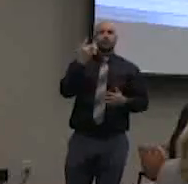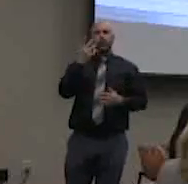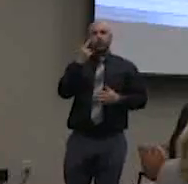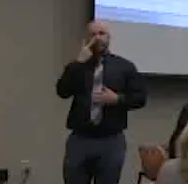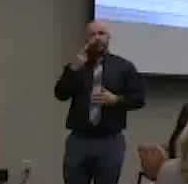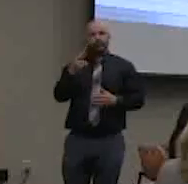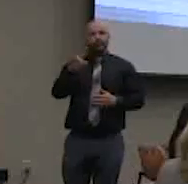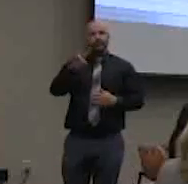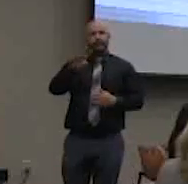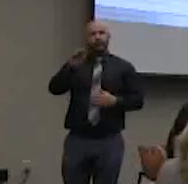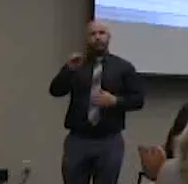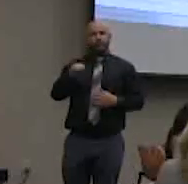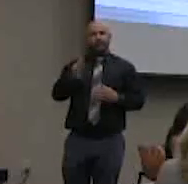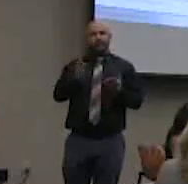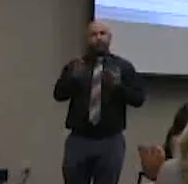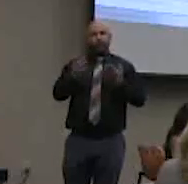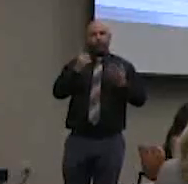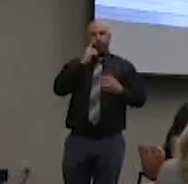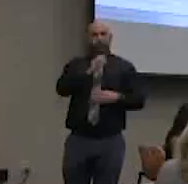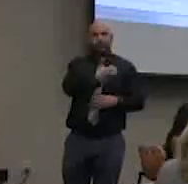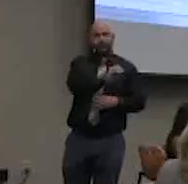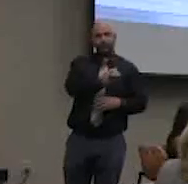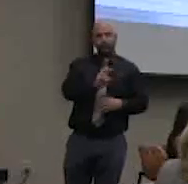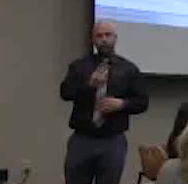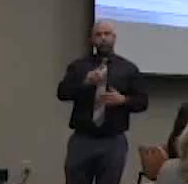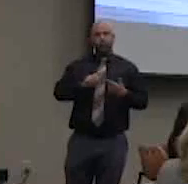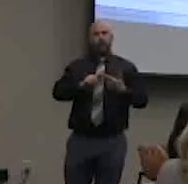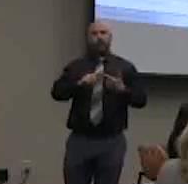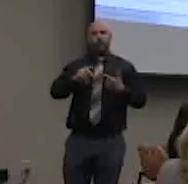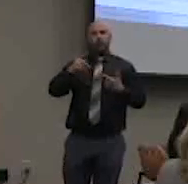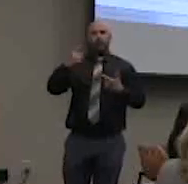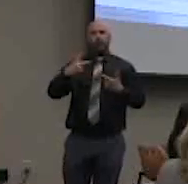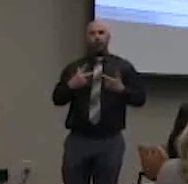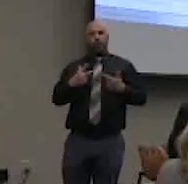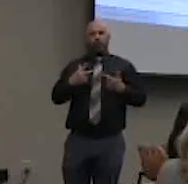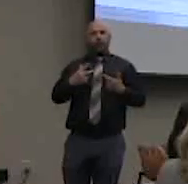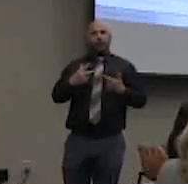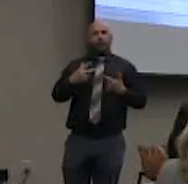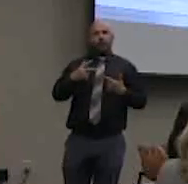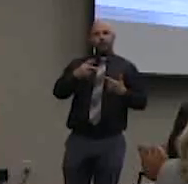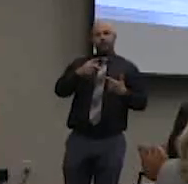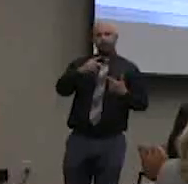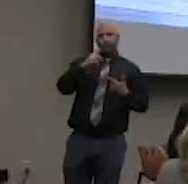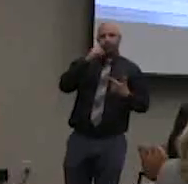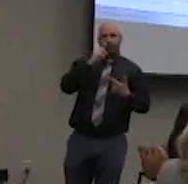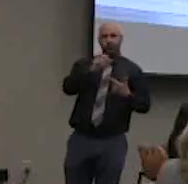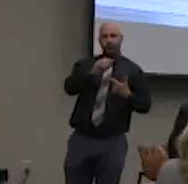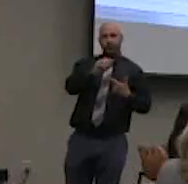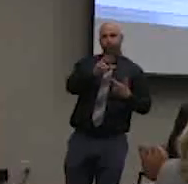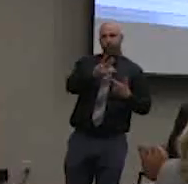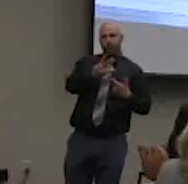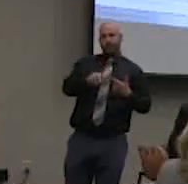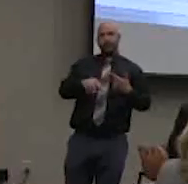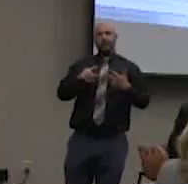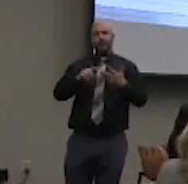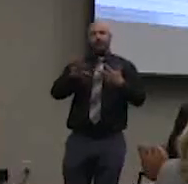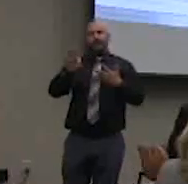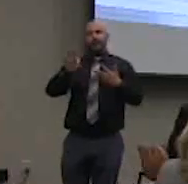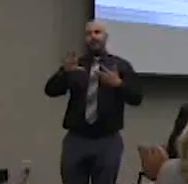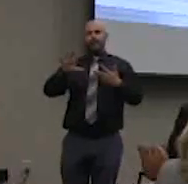0 to 2, a third for 3s, and 95% for 4s. It's not, you know, it didn't happen by mistake, and we've got to take that